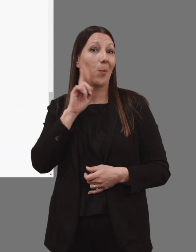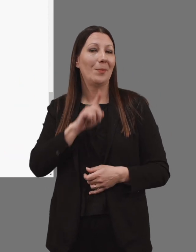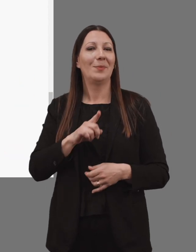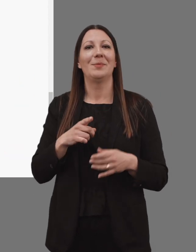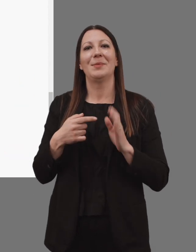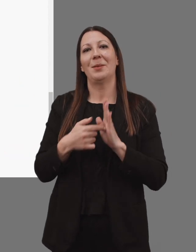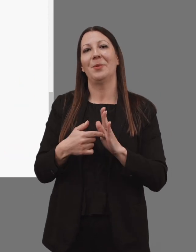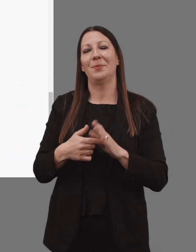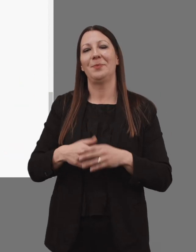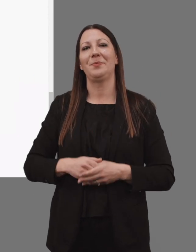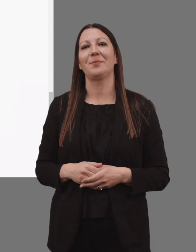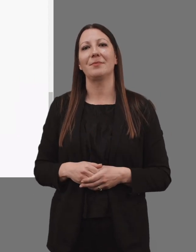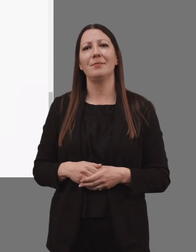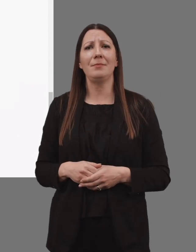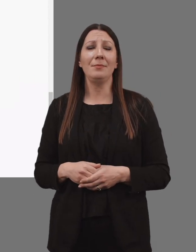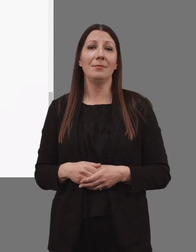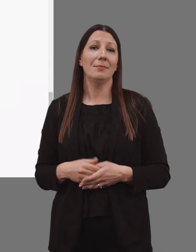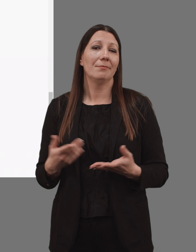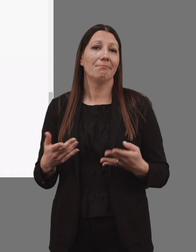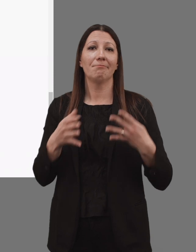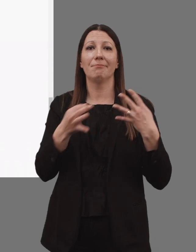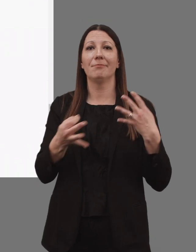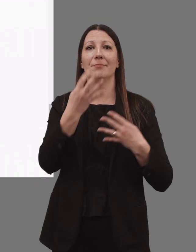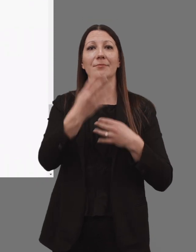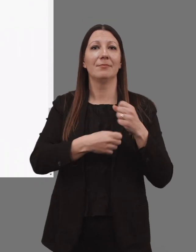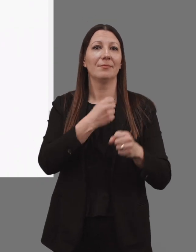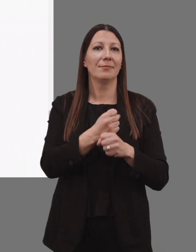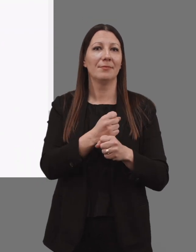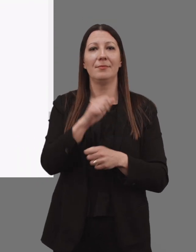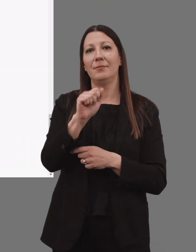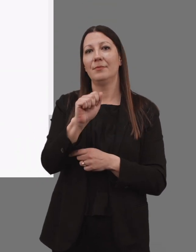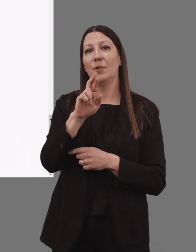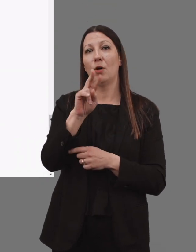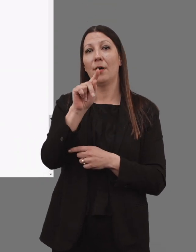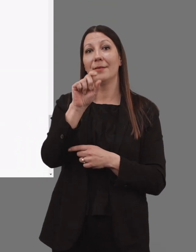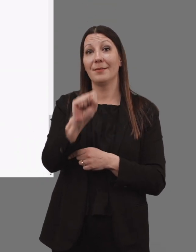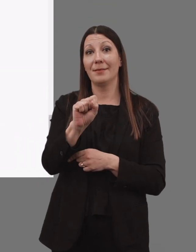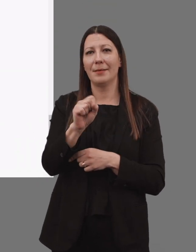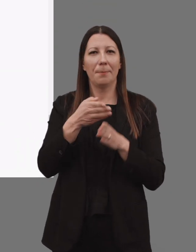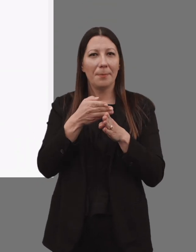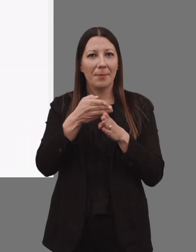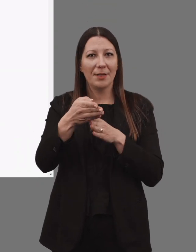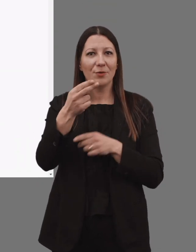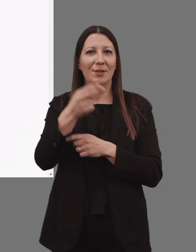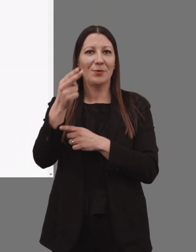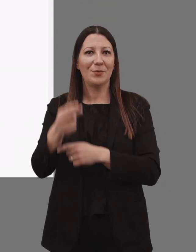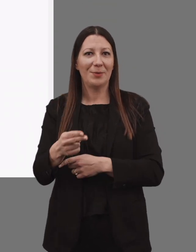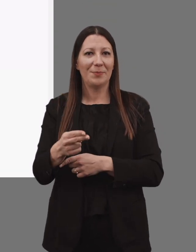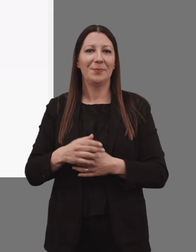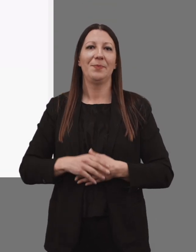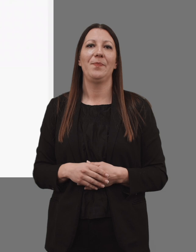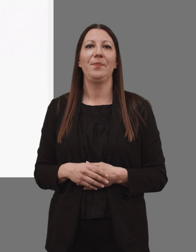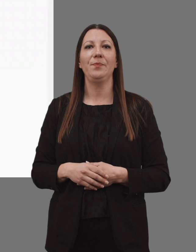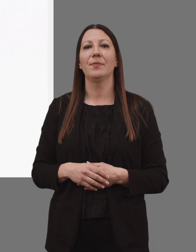decide that we're going to take a 4-year Faculty of Arts with a major in history. And then here, which